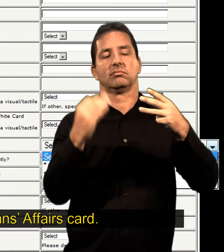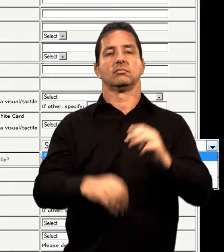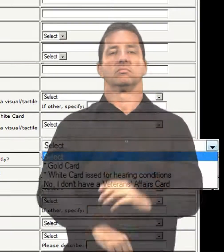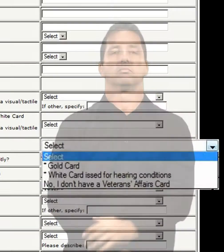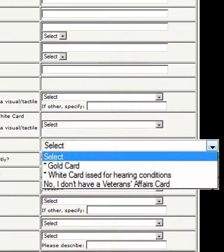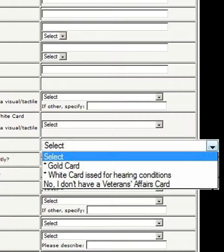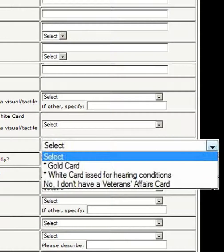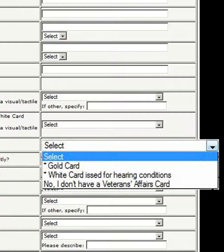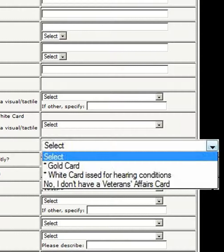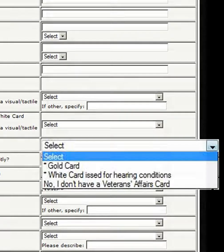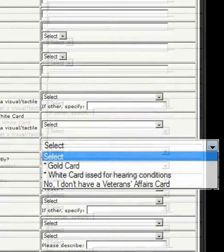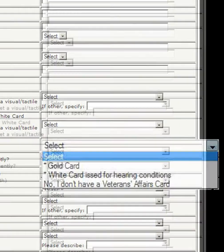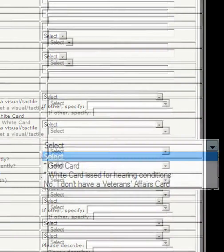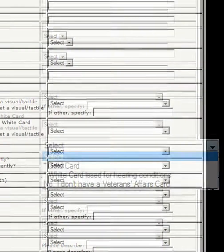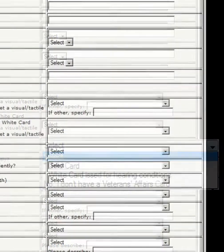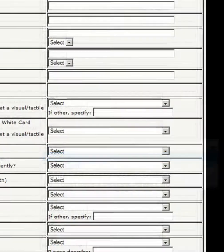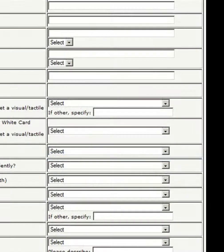card.